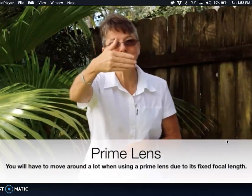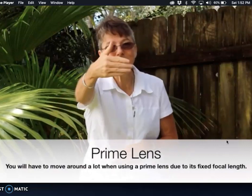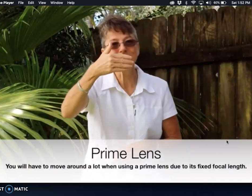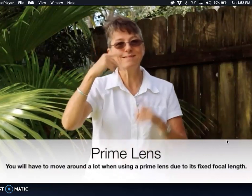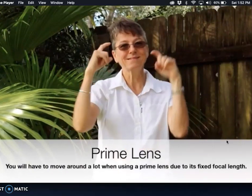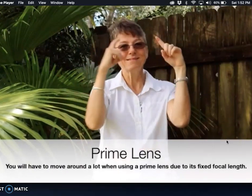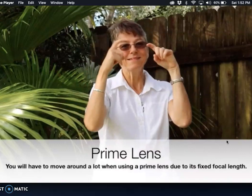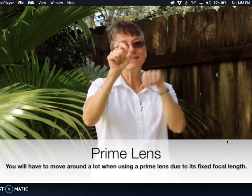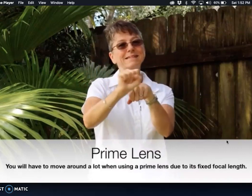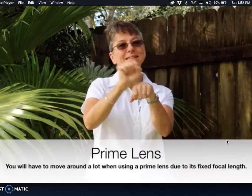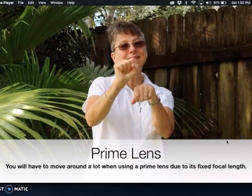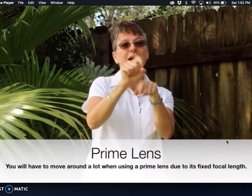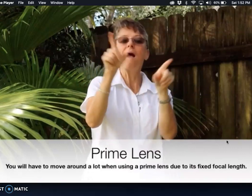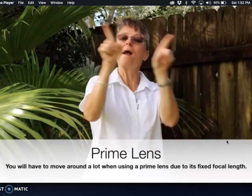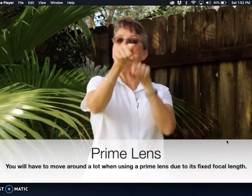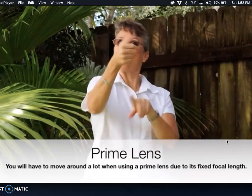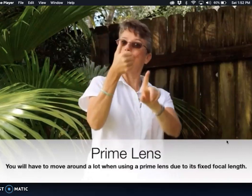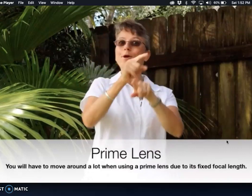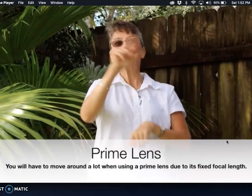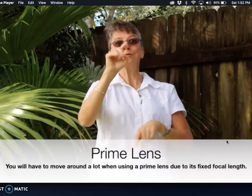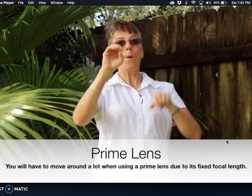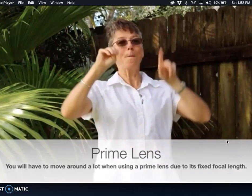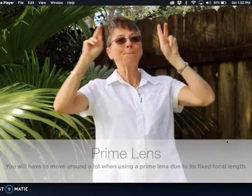you have to walk back and forth in order to change the distance